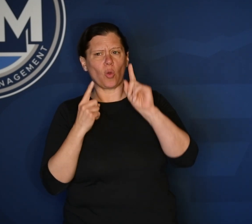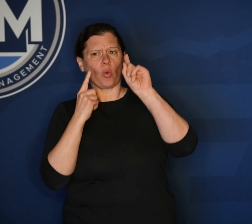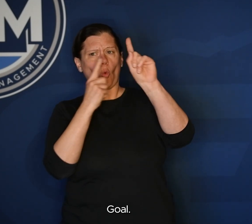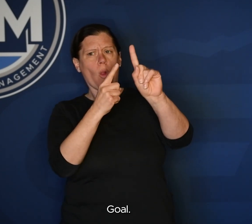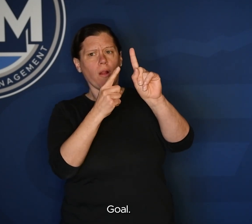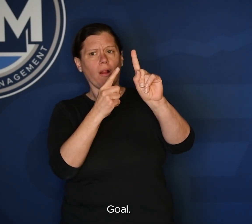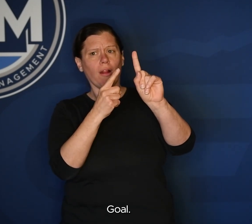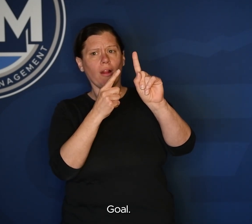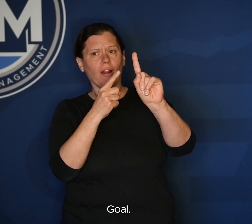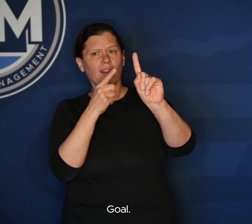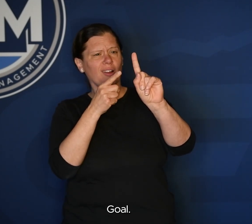Goal.